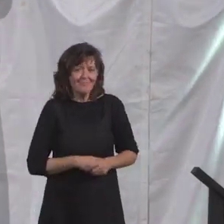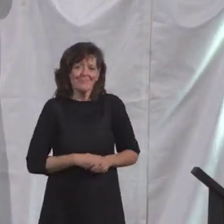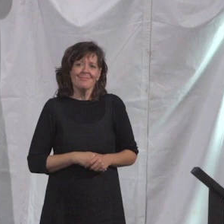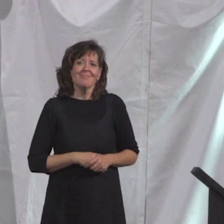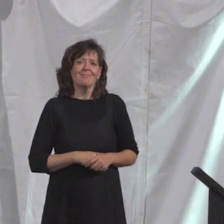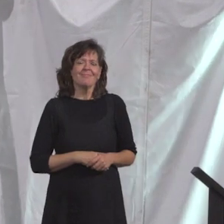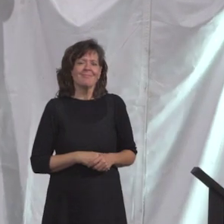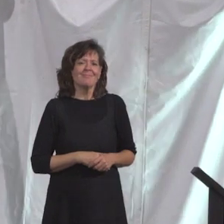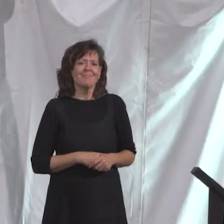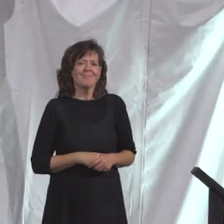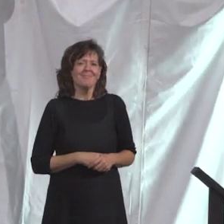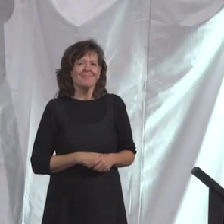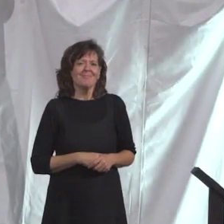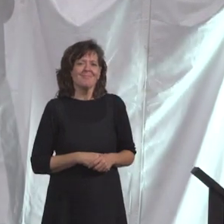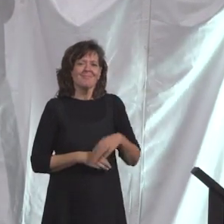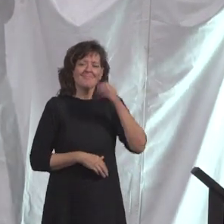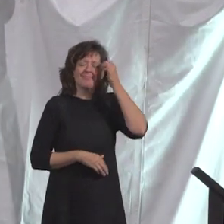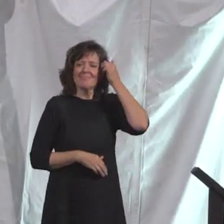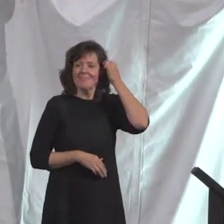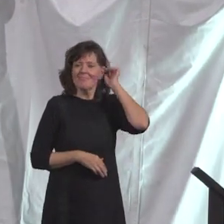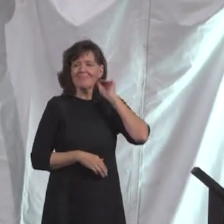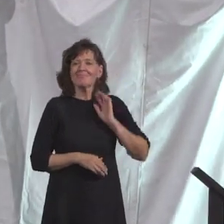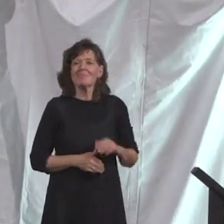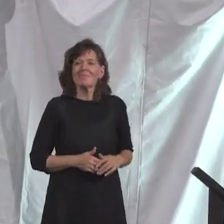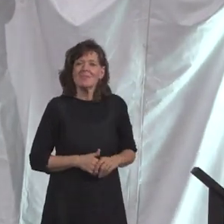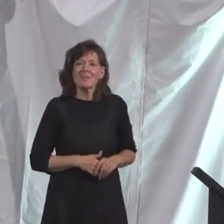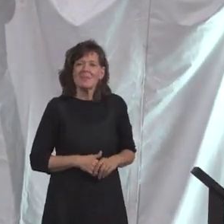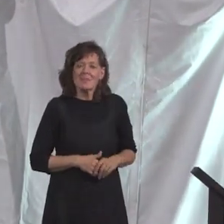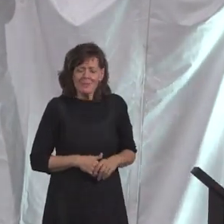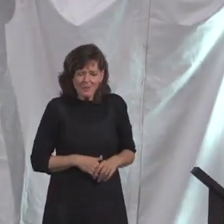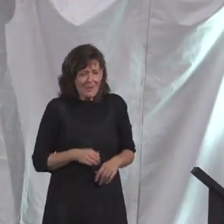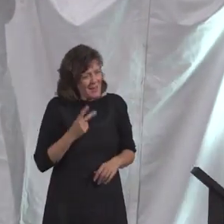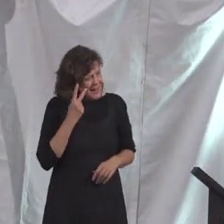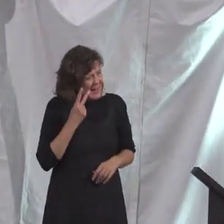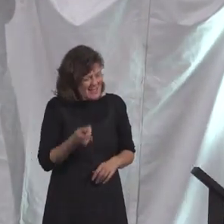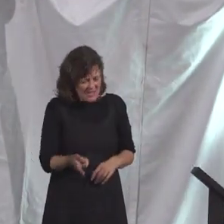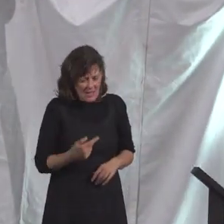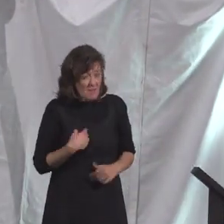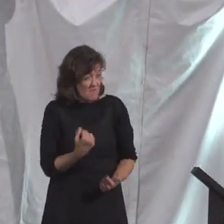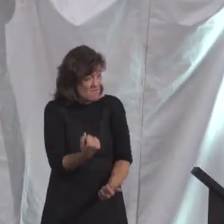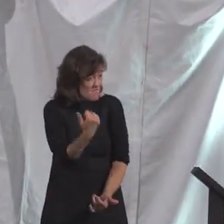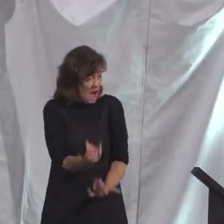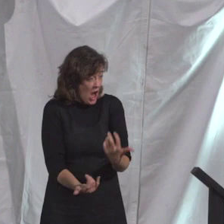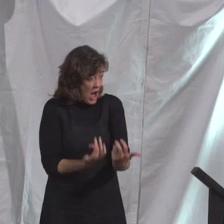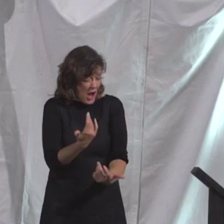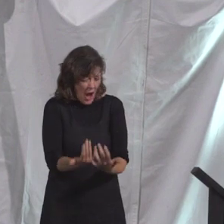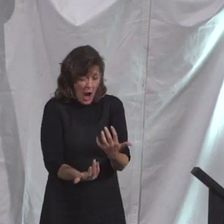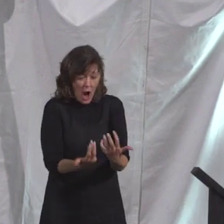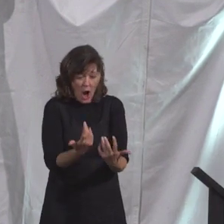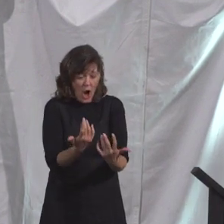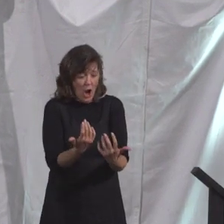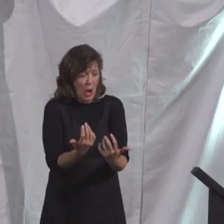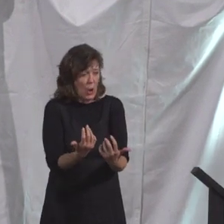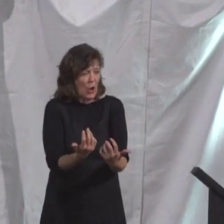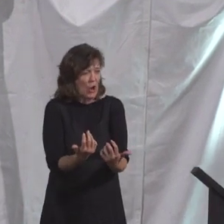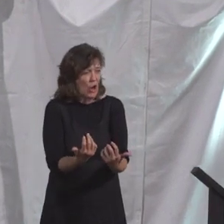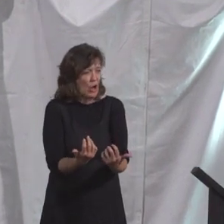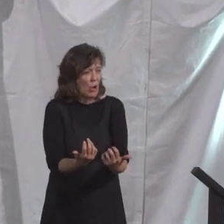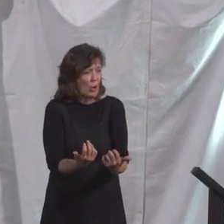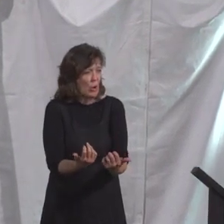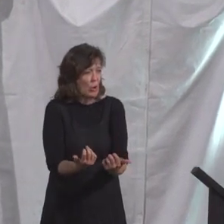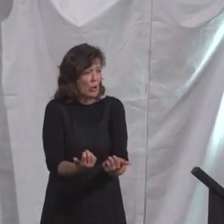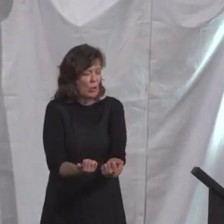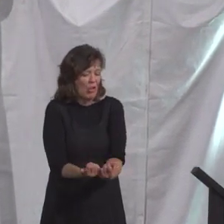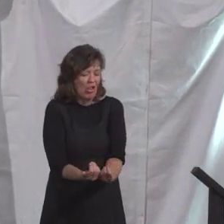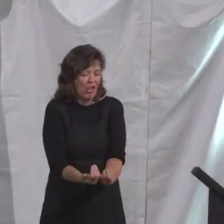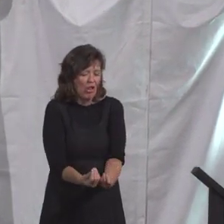And we watched as that bicycle melted into the asphalt, breathing the sweet asphalt fumes,